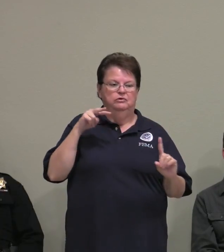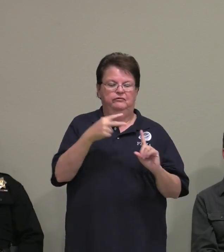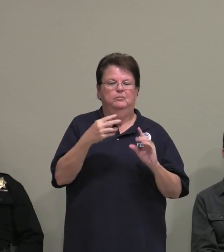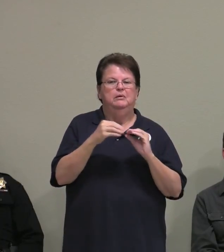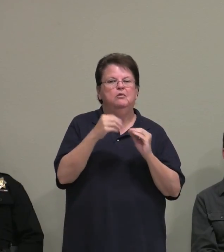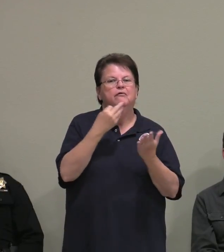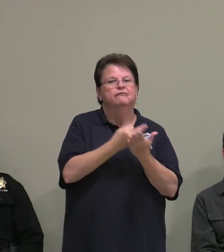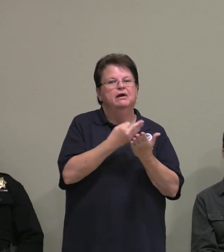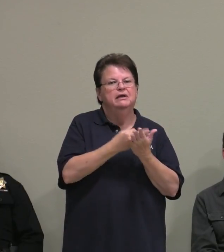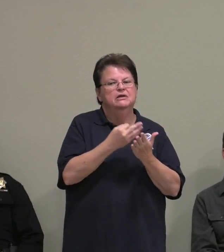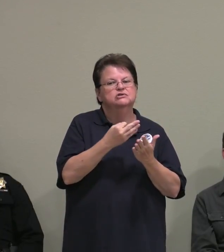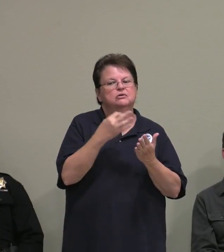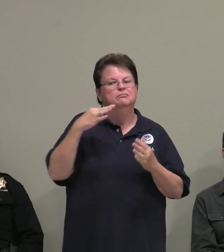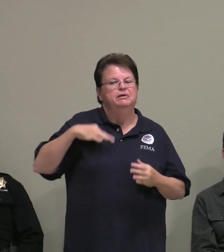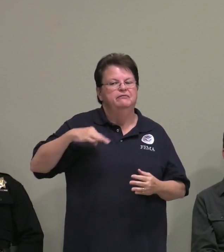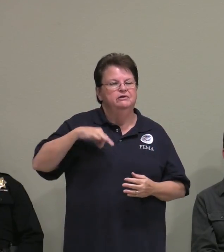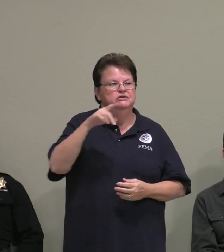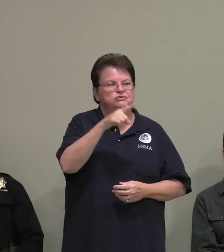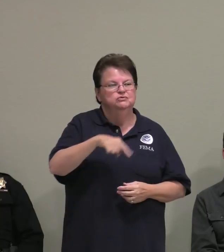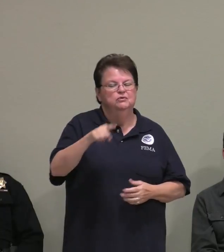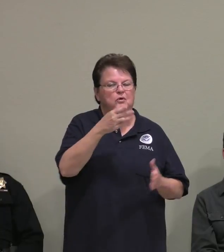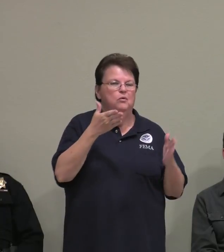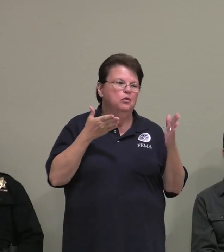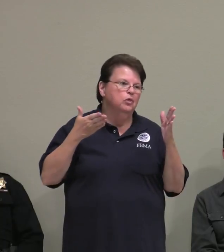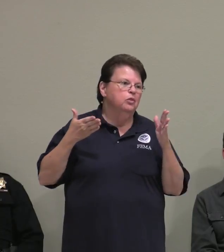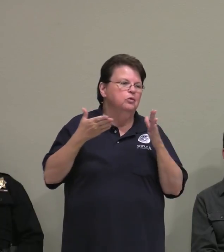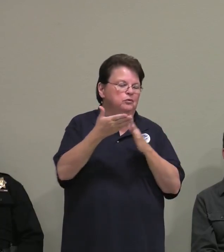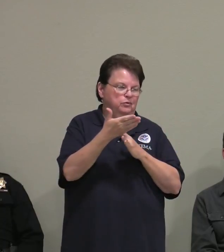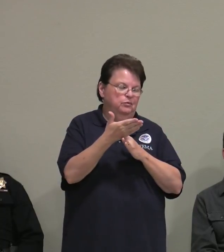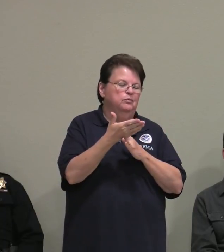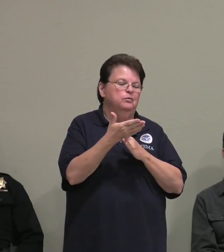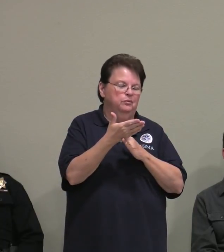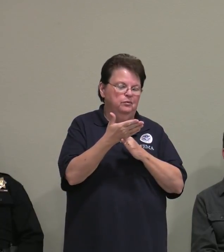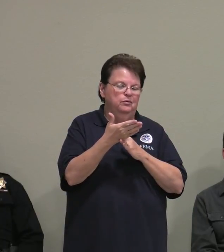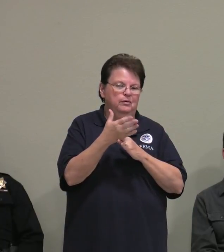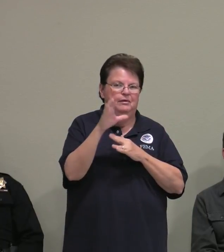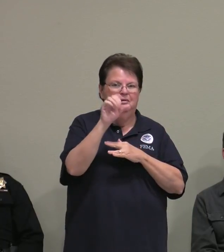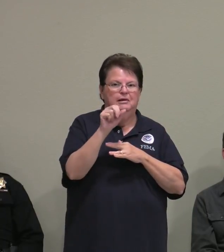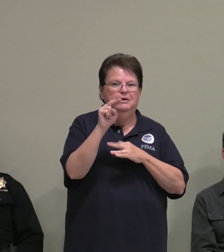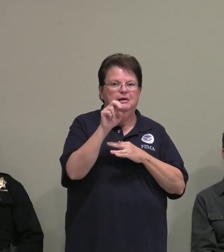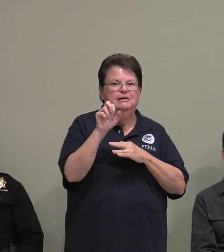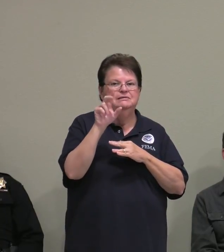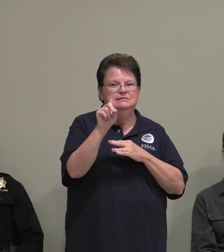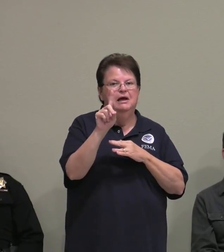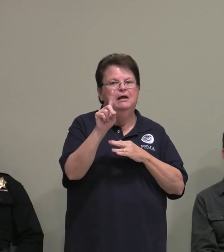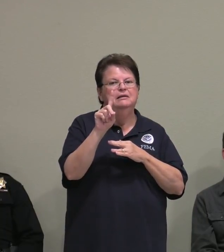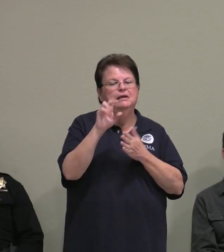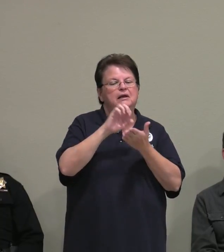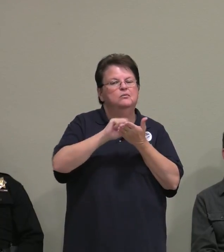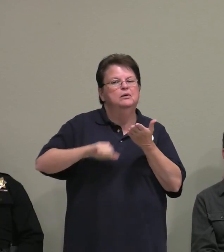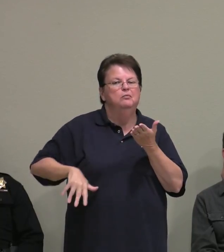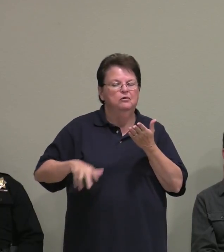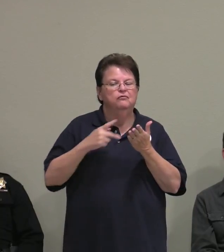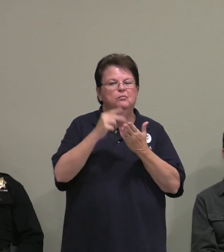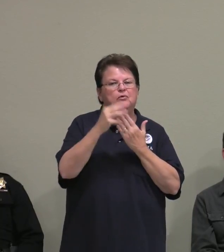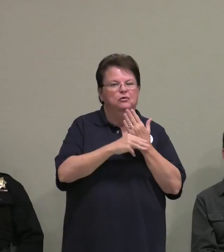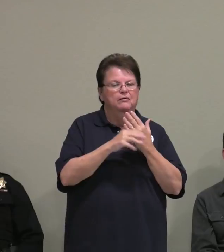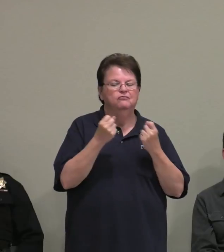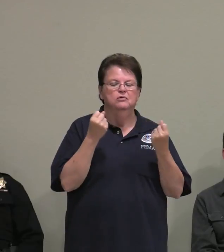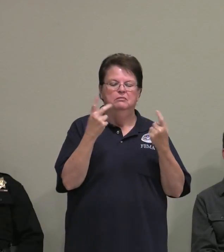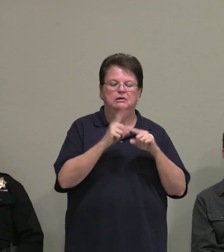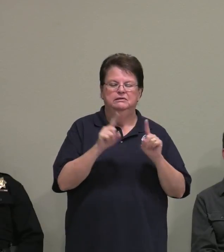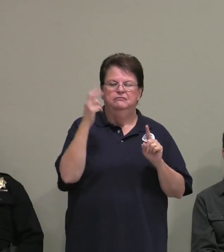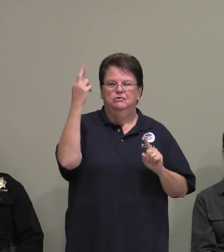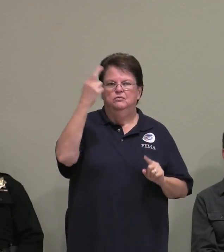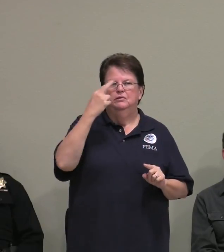more financially beneficial to you to go through the consolidated debris removal program. For a lot of different